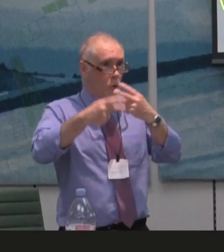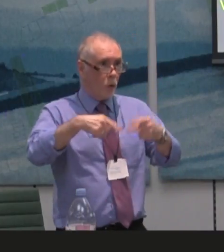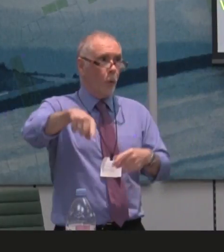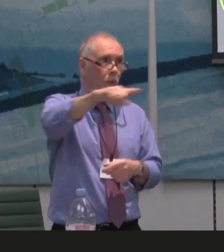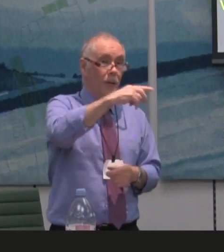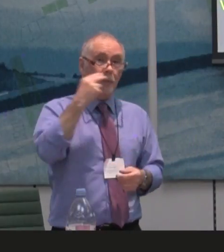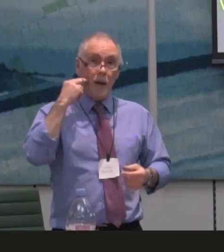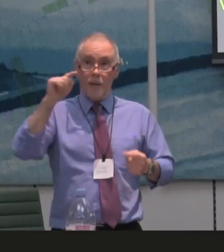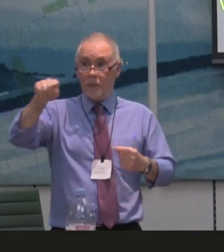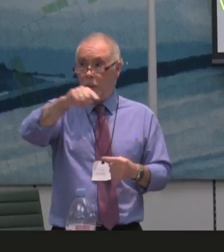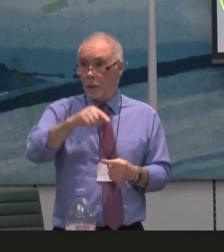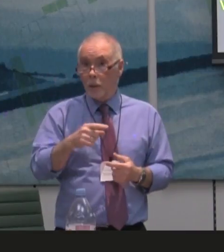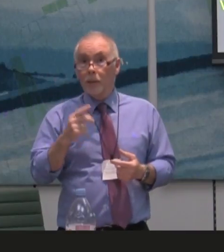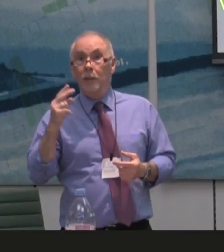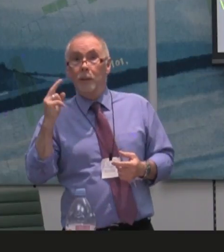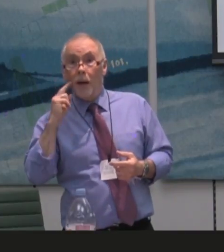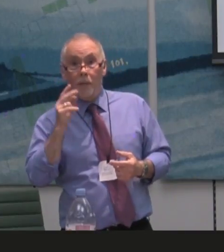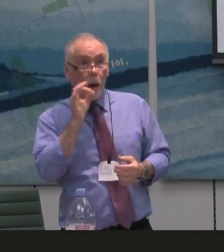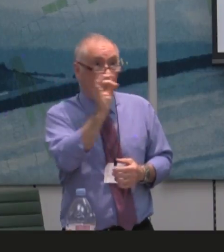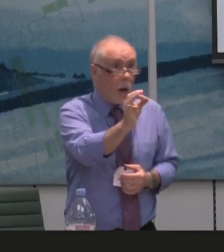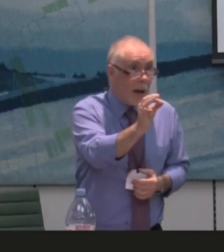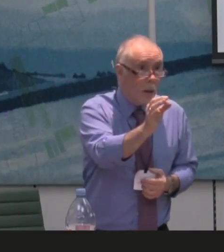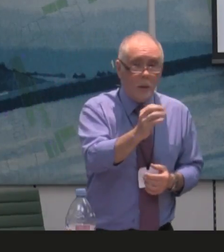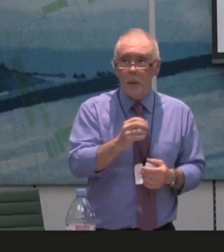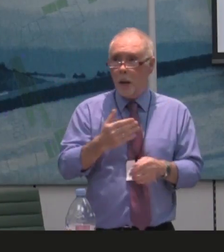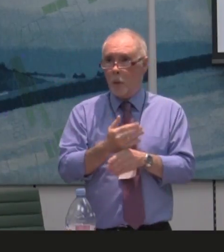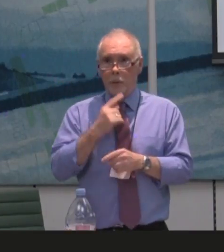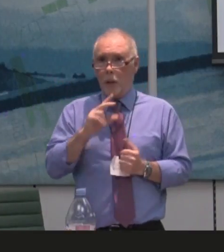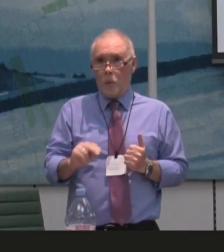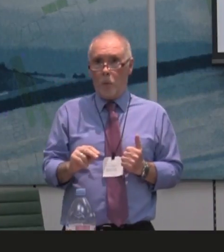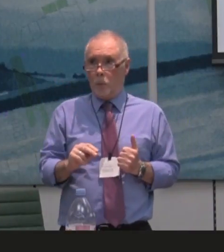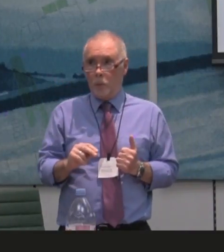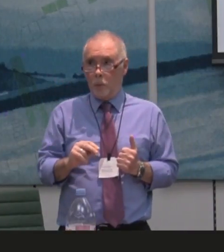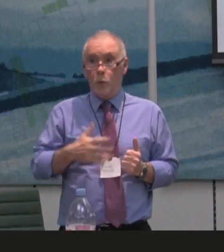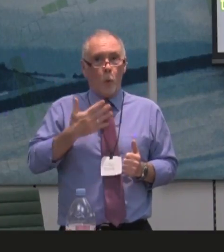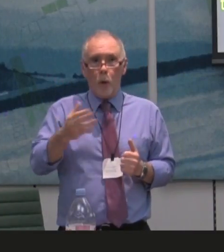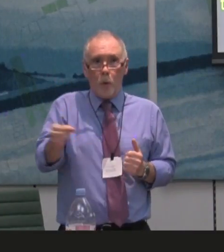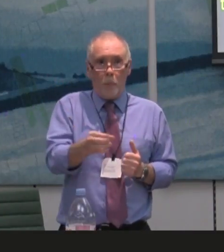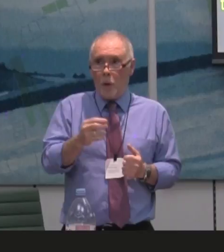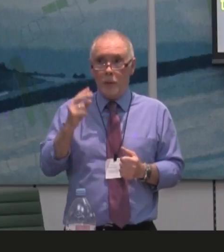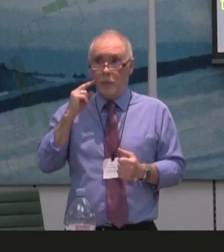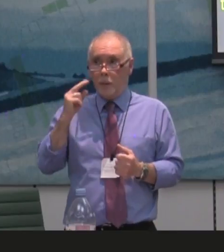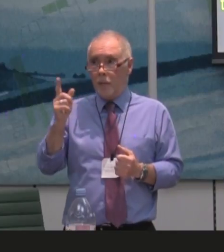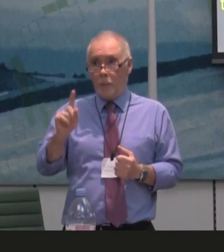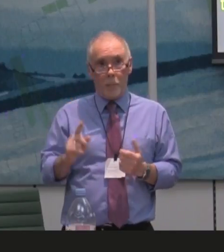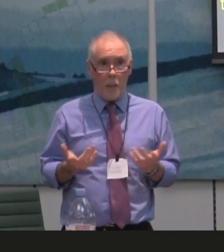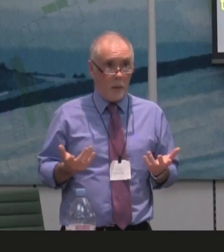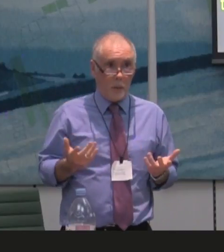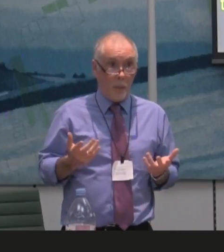I'm sure many of you have heard the same story, where people apply for